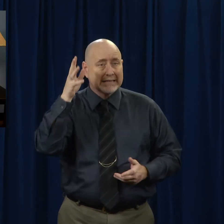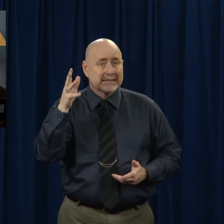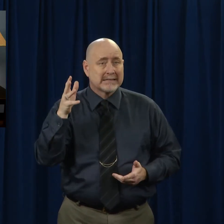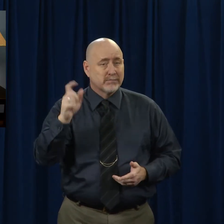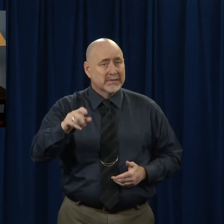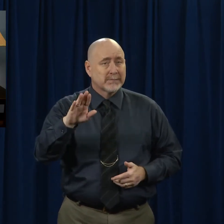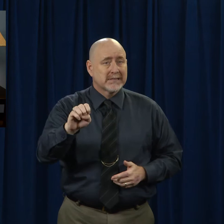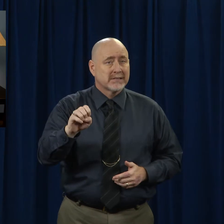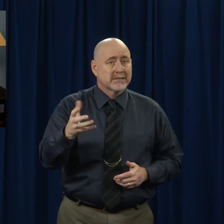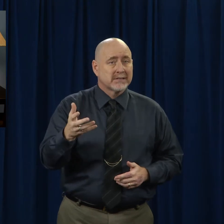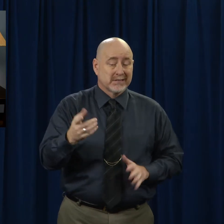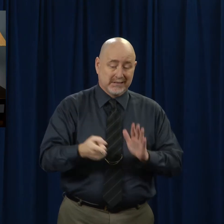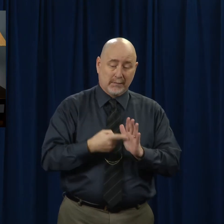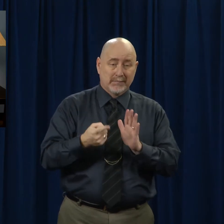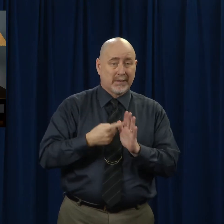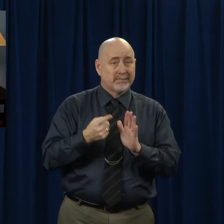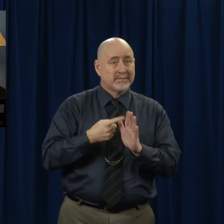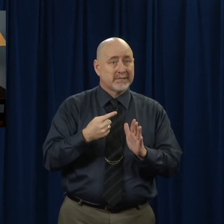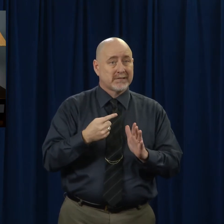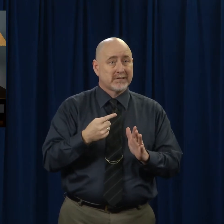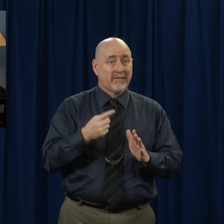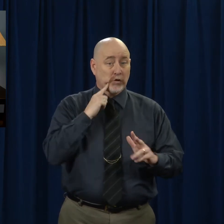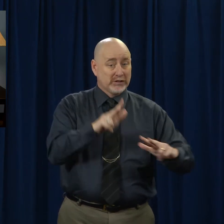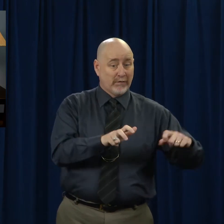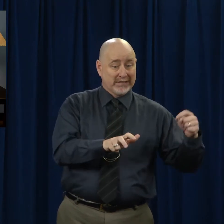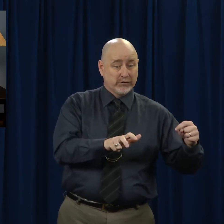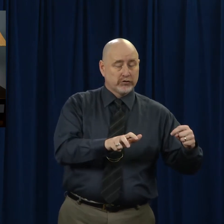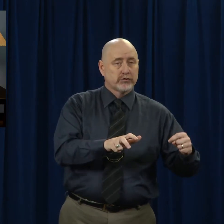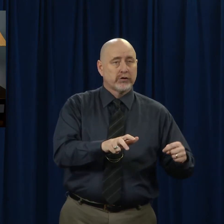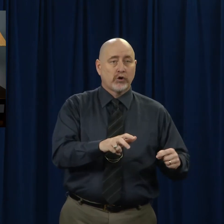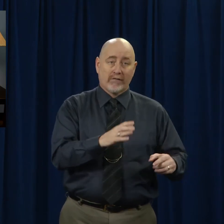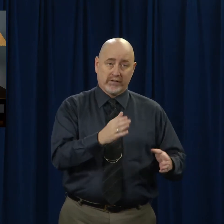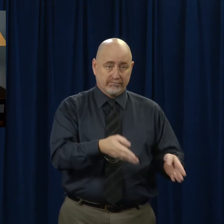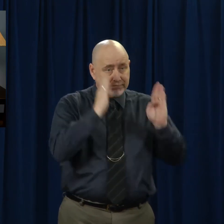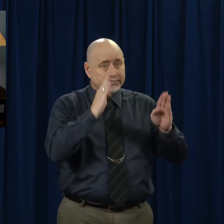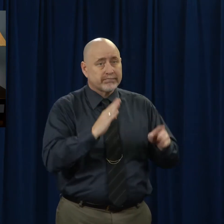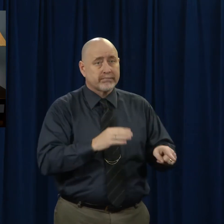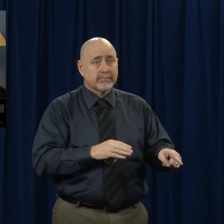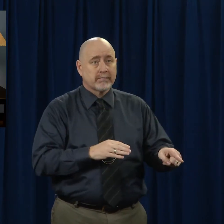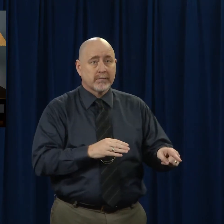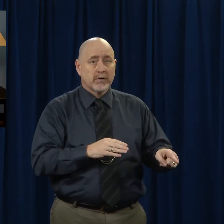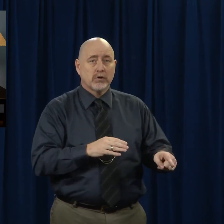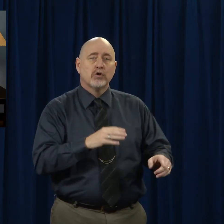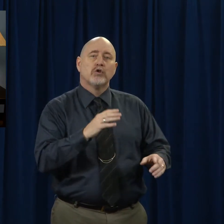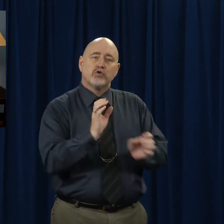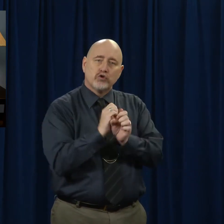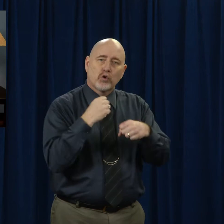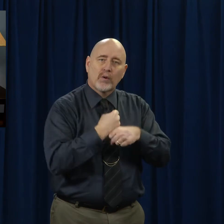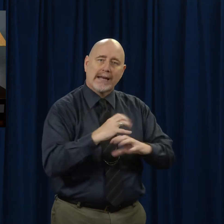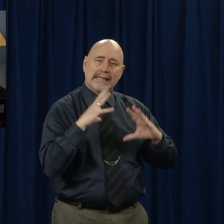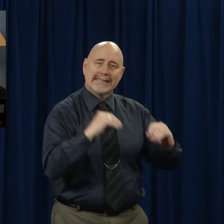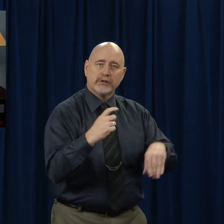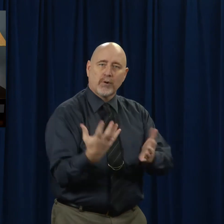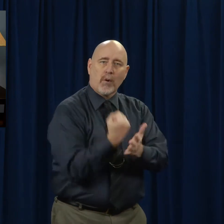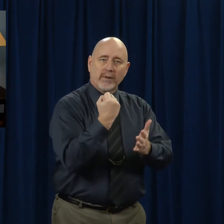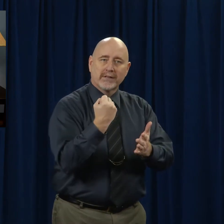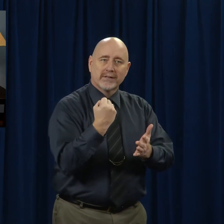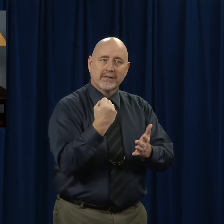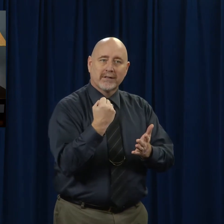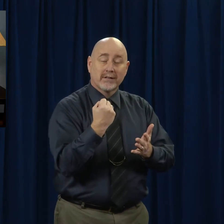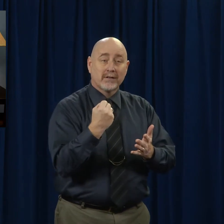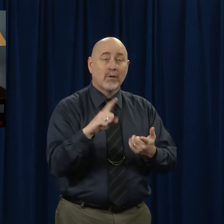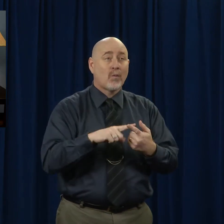daddy. And sometimes in reference to selfishness, you have to get their attention in order to create that teachable moment.